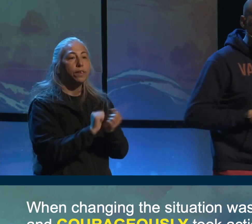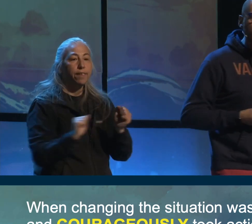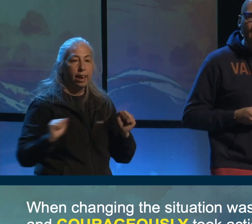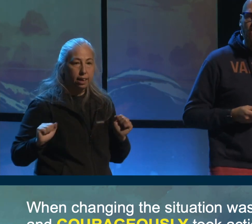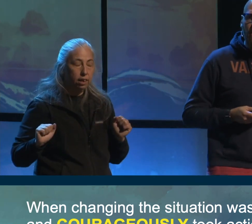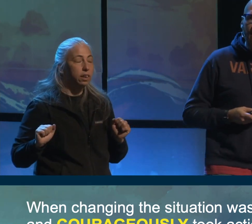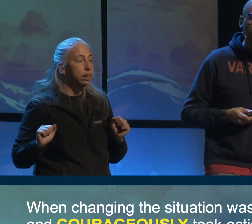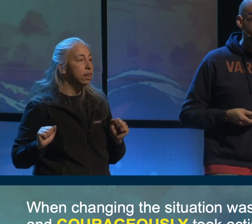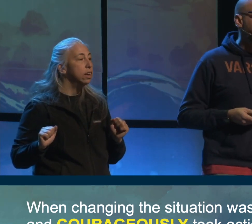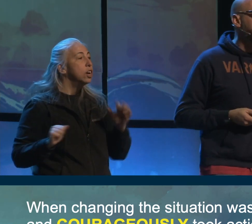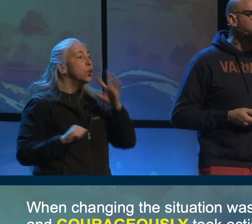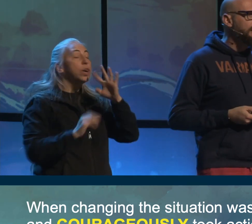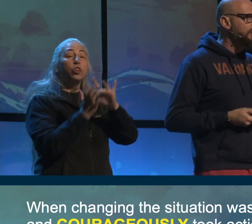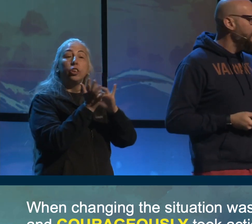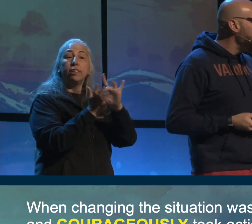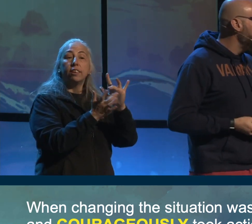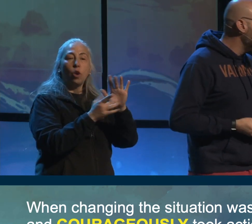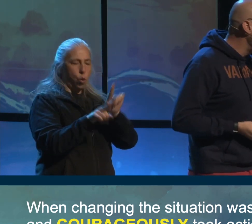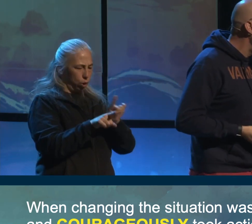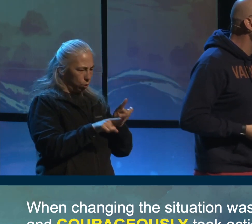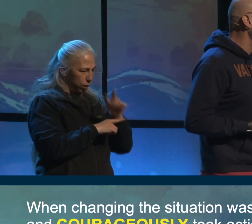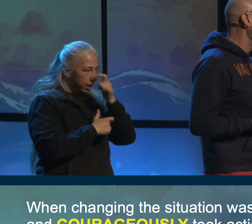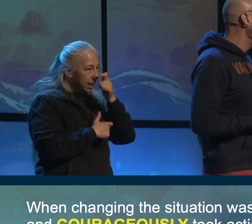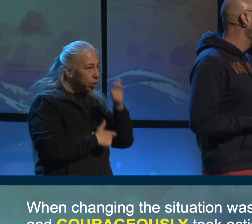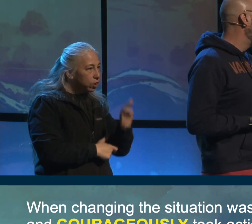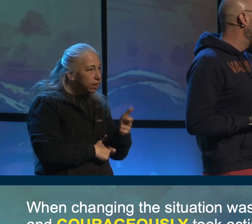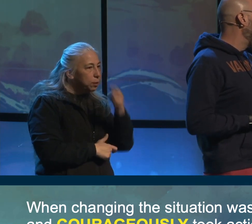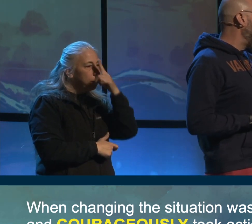Jesus also had this really interesting ability to change his